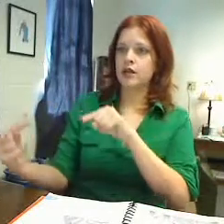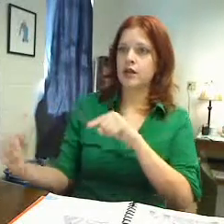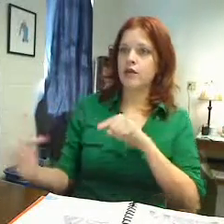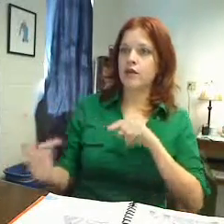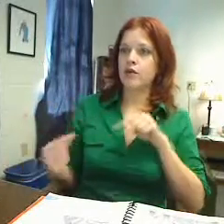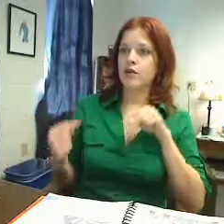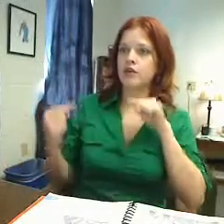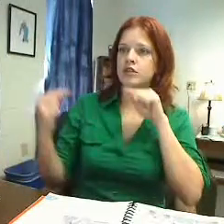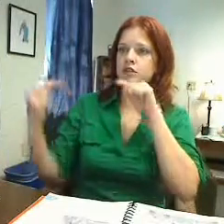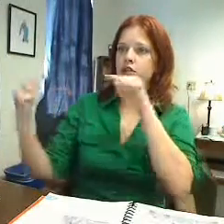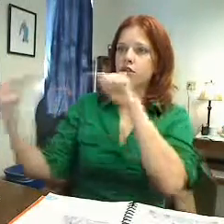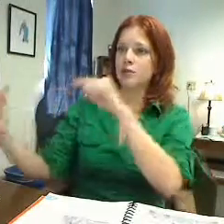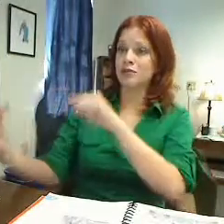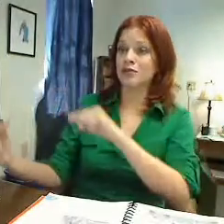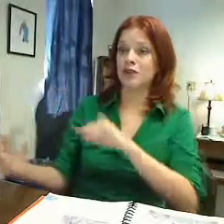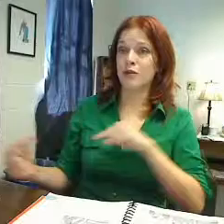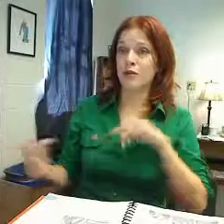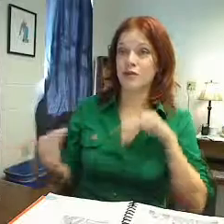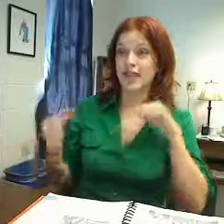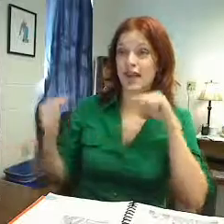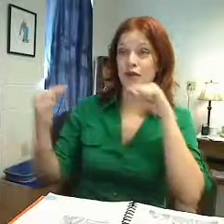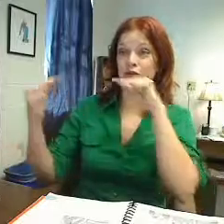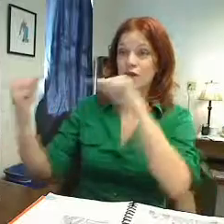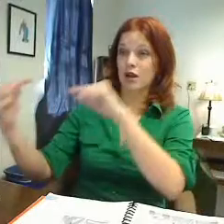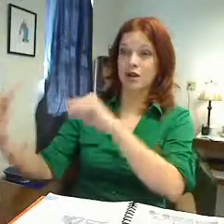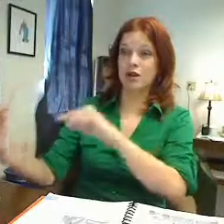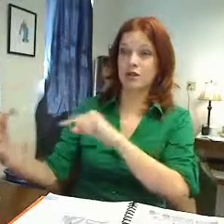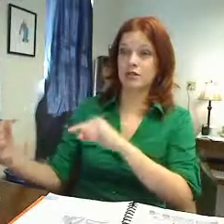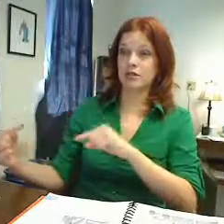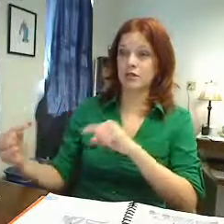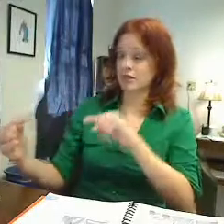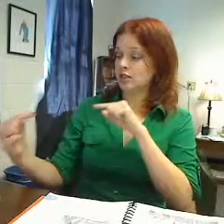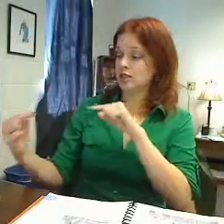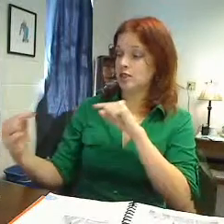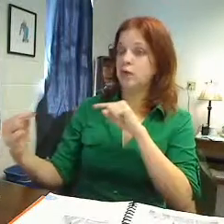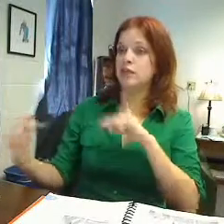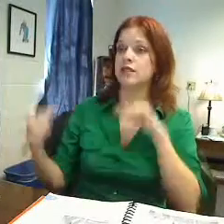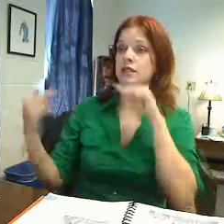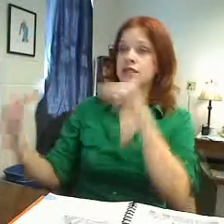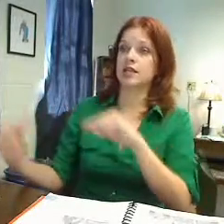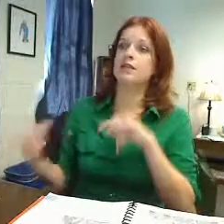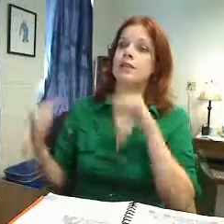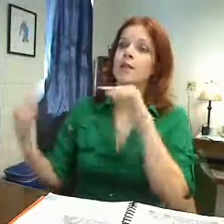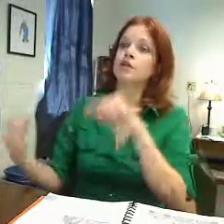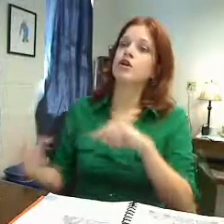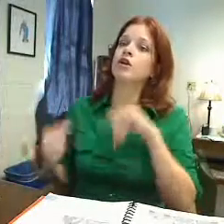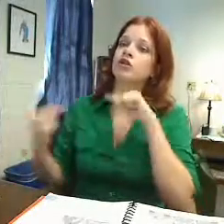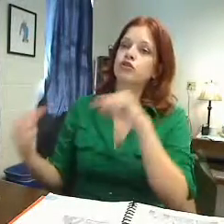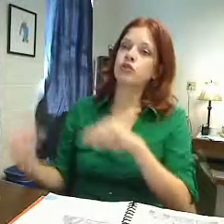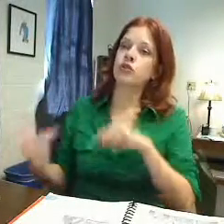and they're going to move in a circular motion, but they're going to move together. They're not going to, the distance between them is going to stay the same. Struggle.